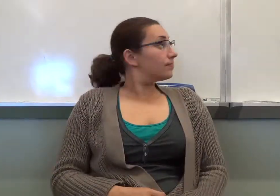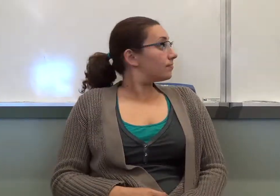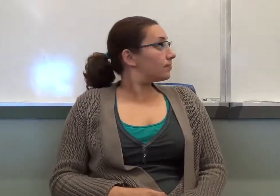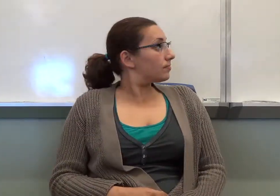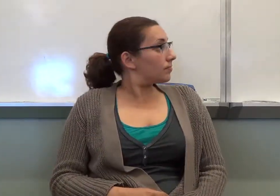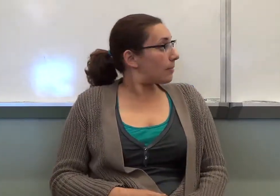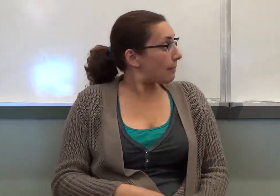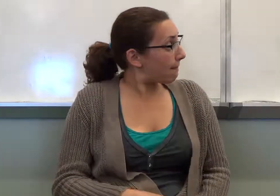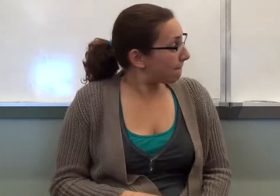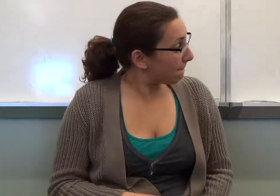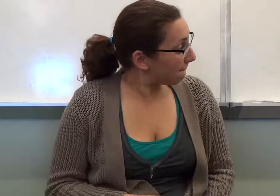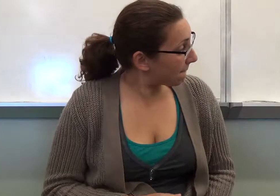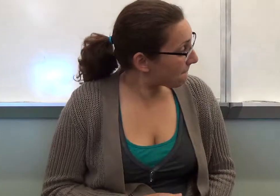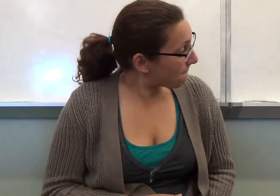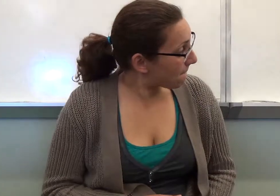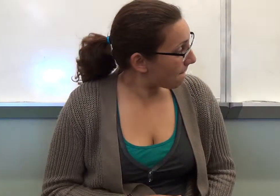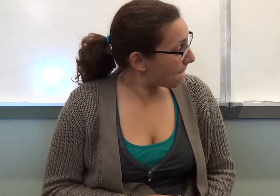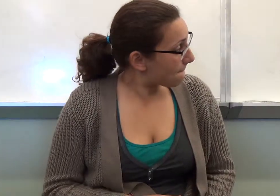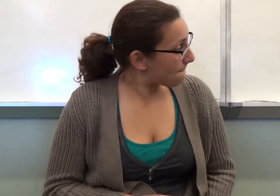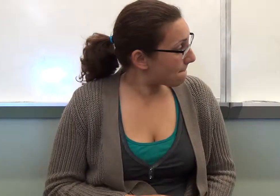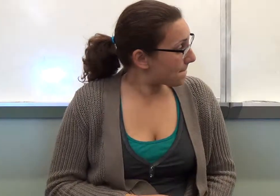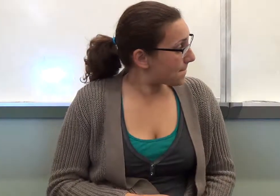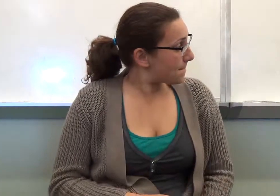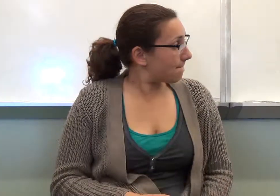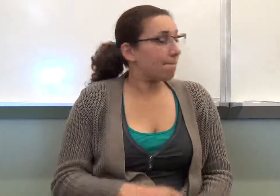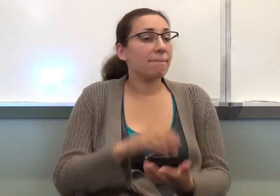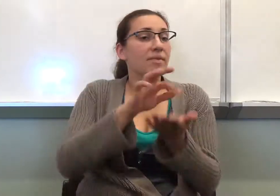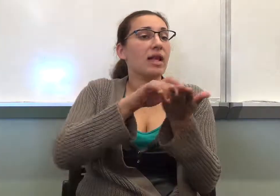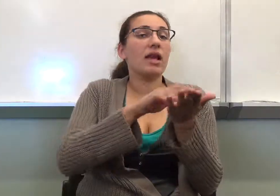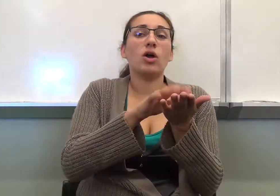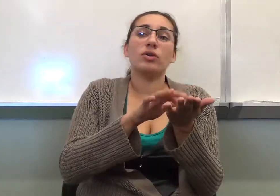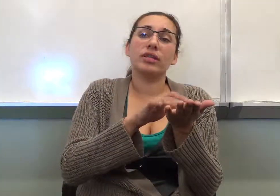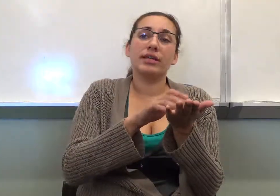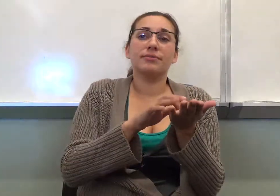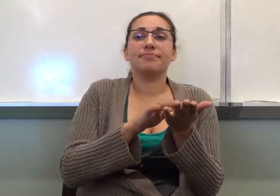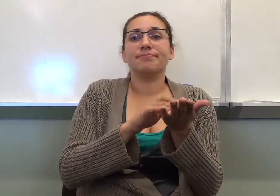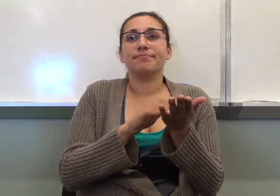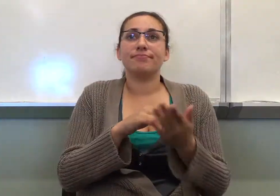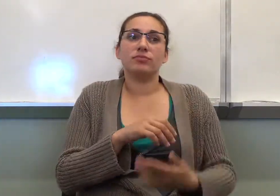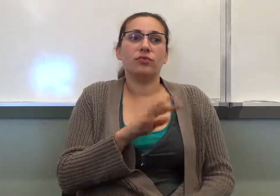here. Okay, let's put that on the calculator, see how much it is. 4.5 times pi.